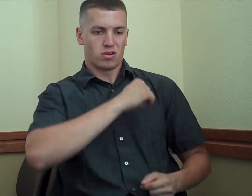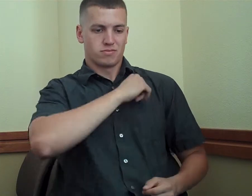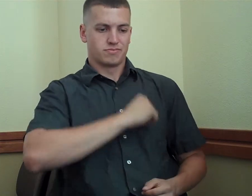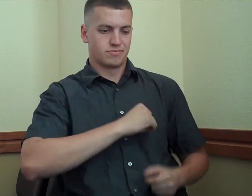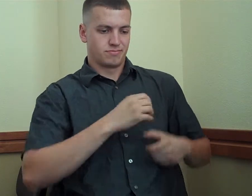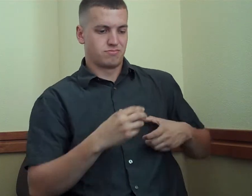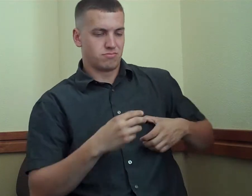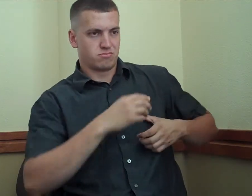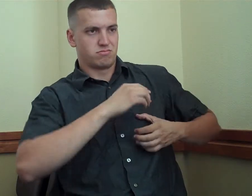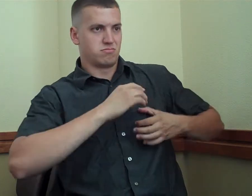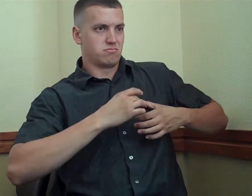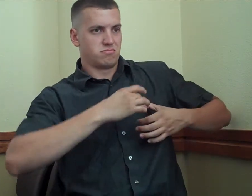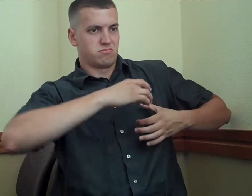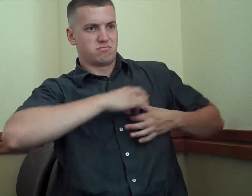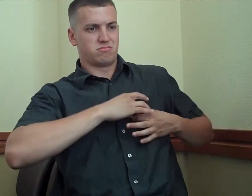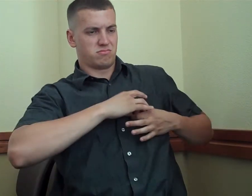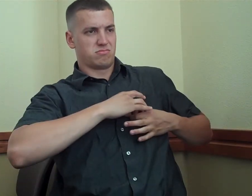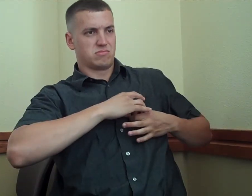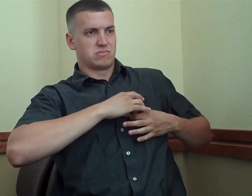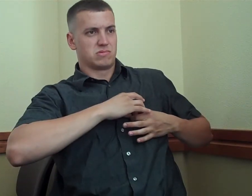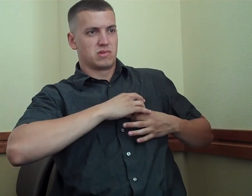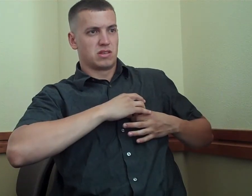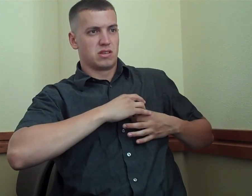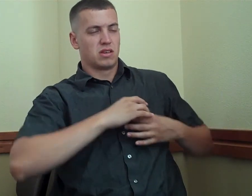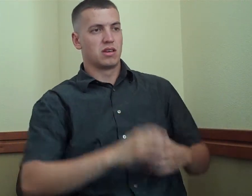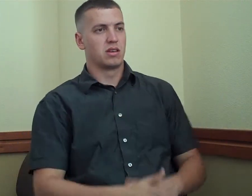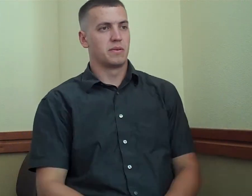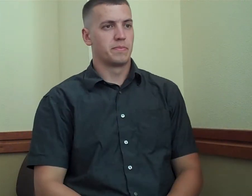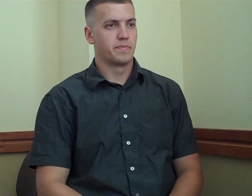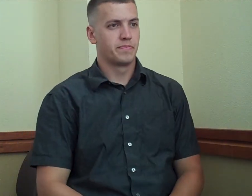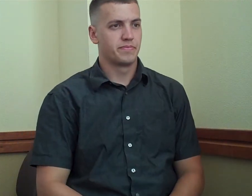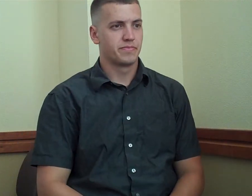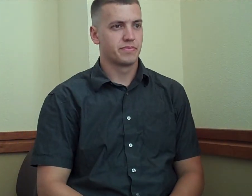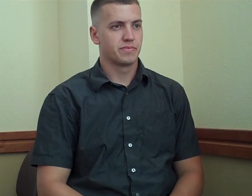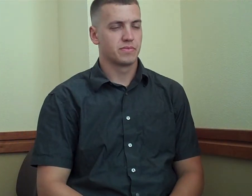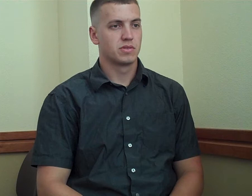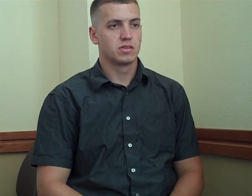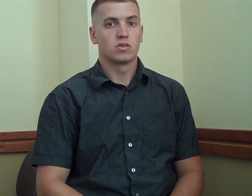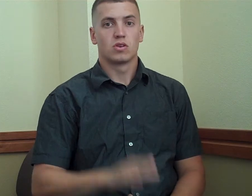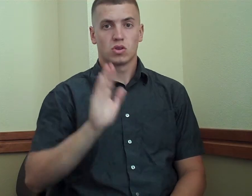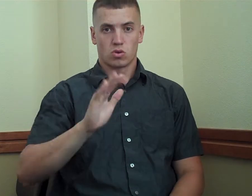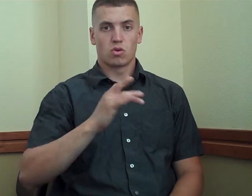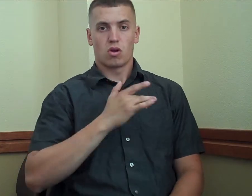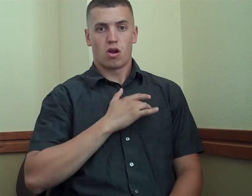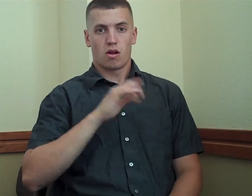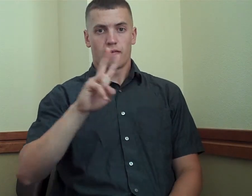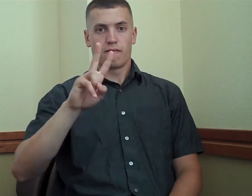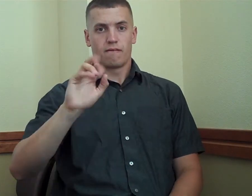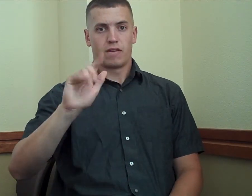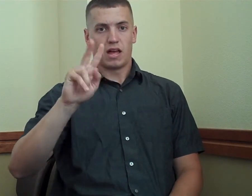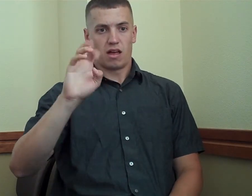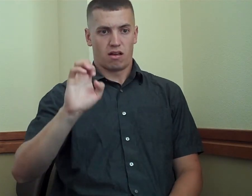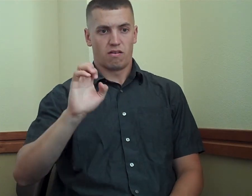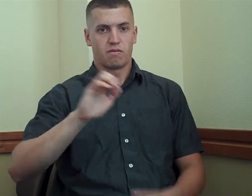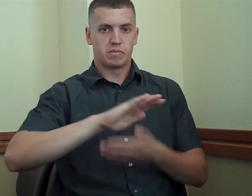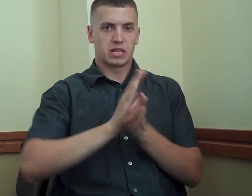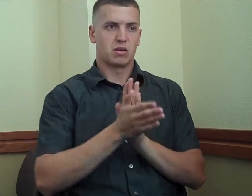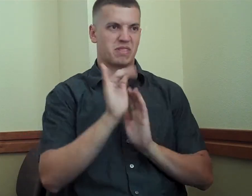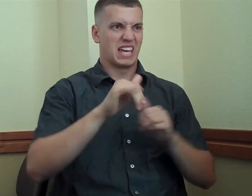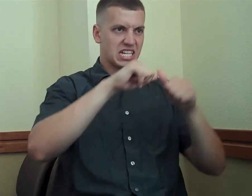remove the outer shell, and the heart valve, well, it gets this shape, and at that moment it starts beating instantly. It's really sort of a magical